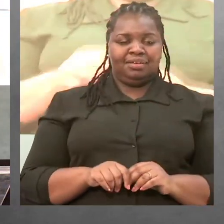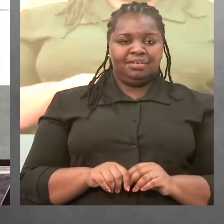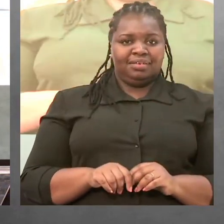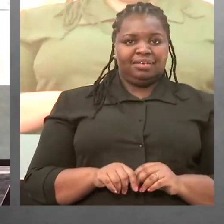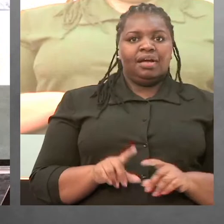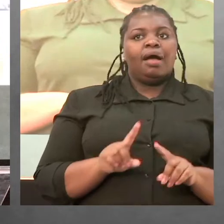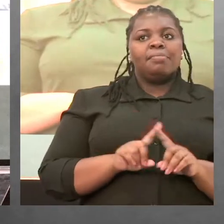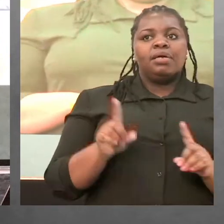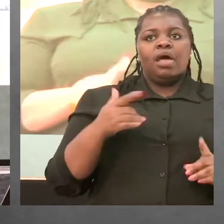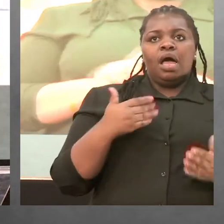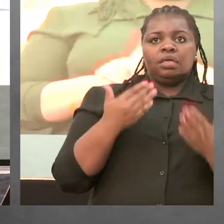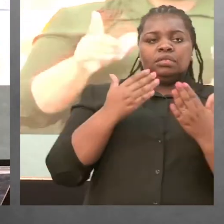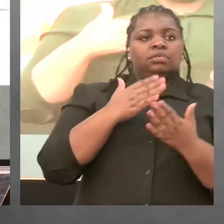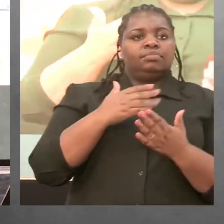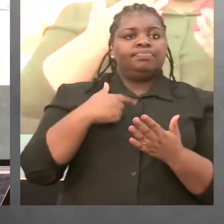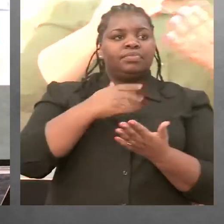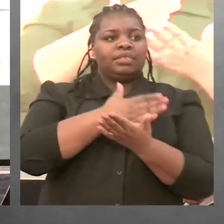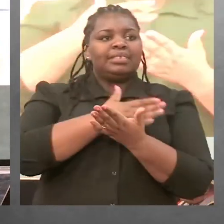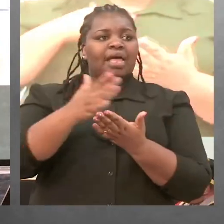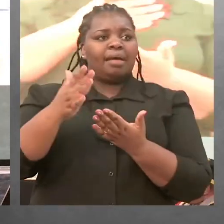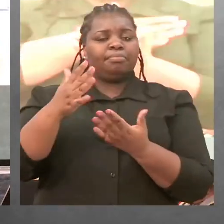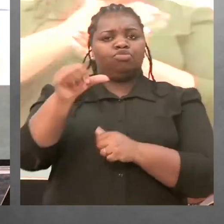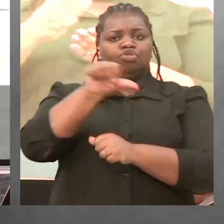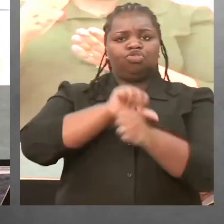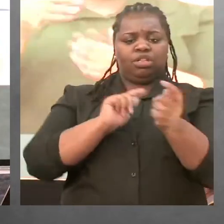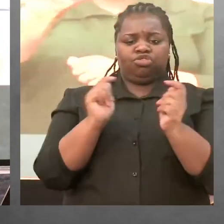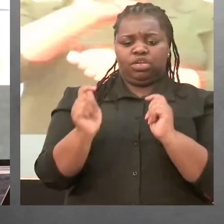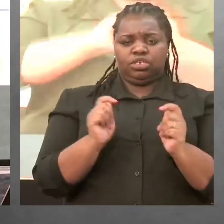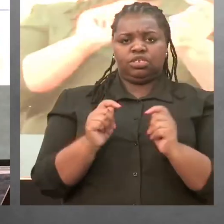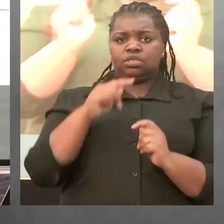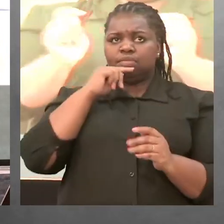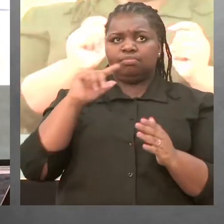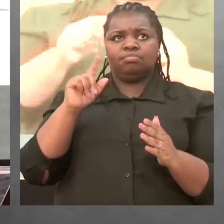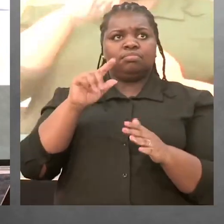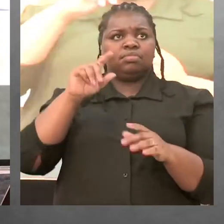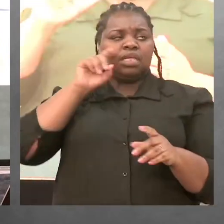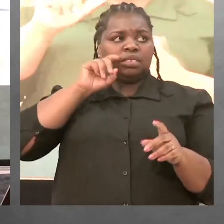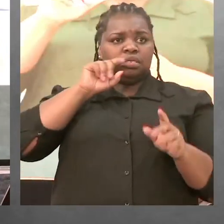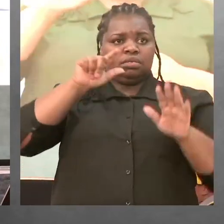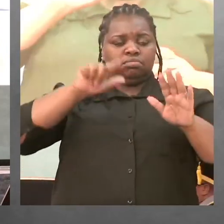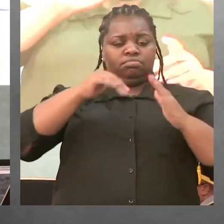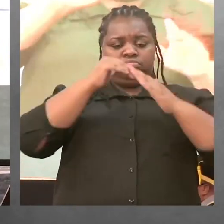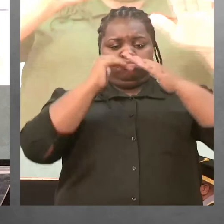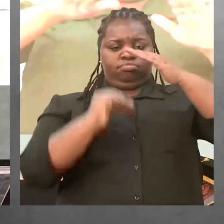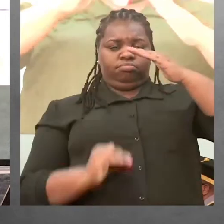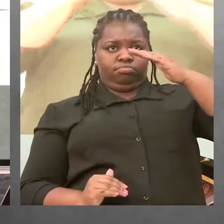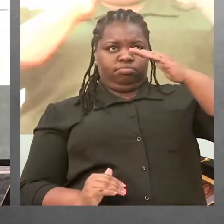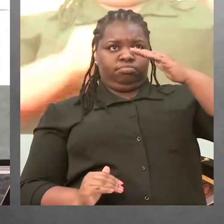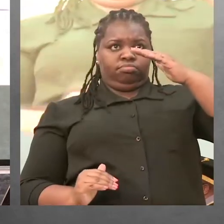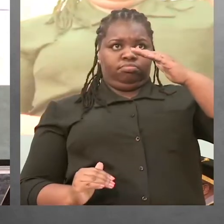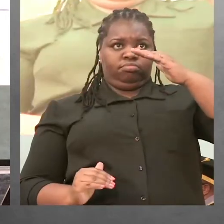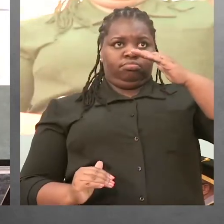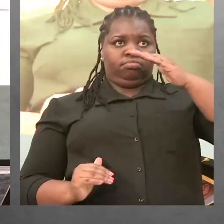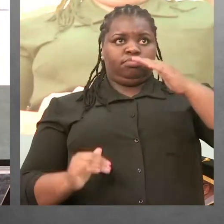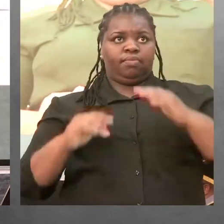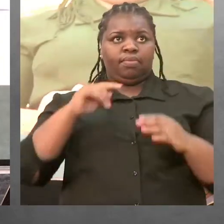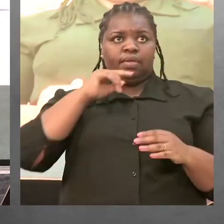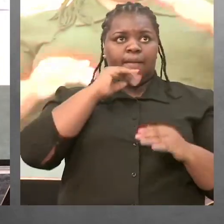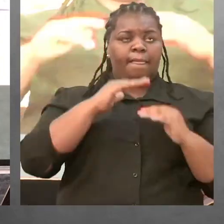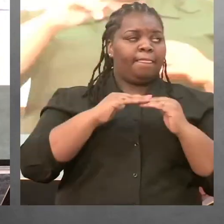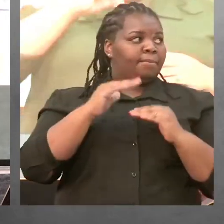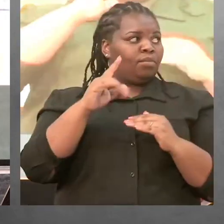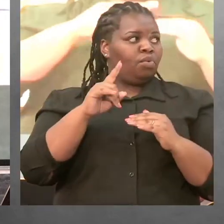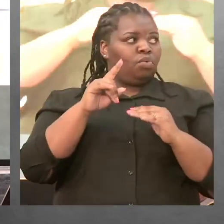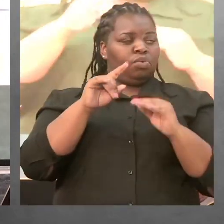But I studied some of these social changes, especially the ones around the 17th and the 18th century, like the end of the monarchy